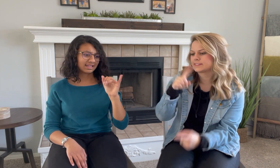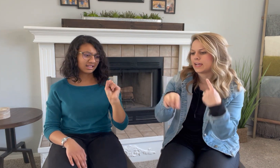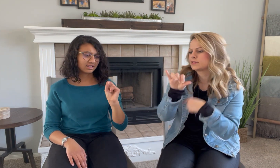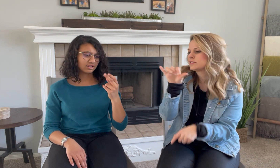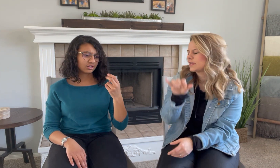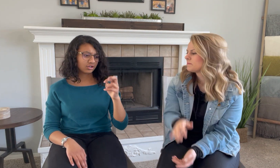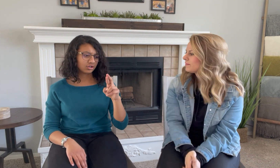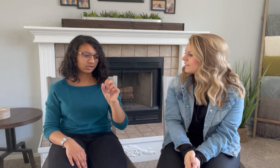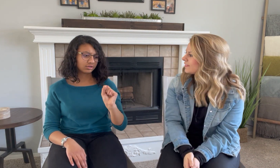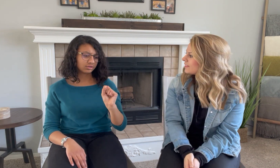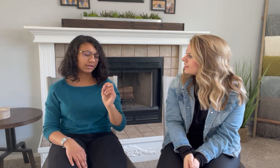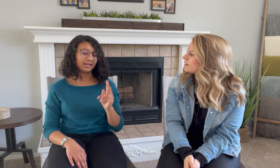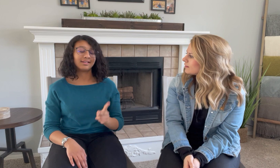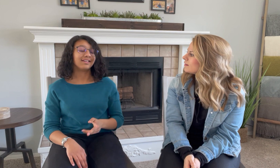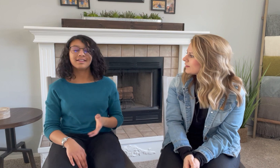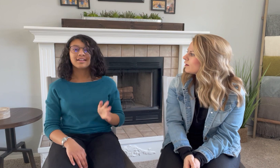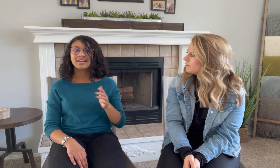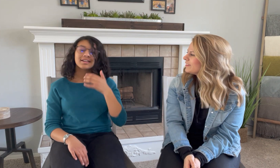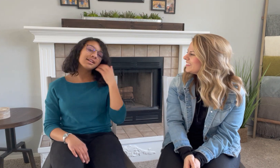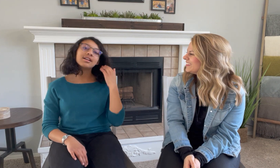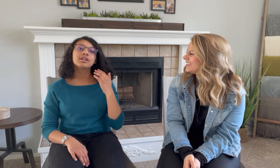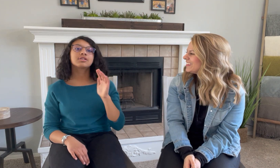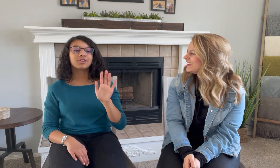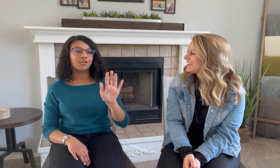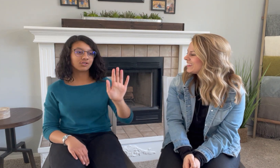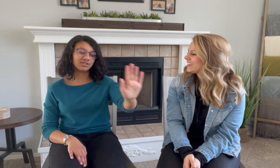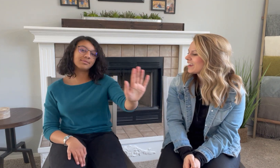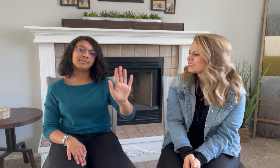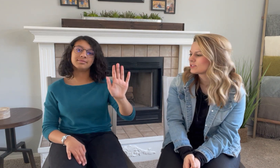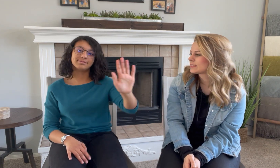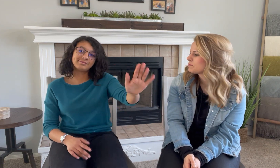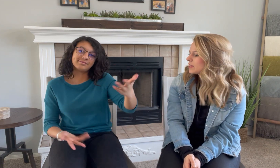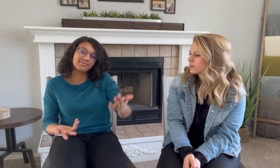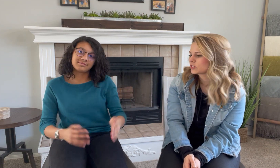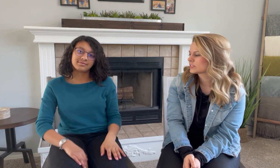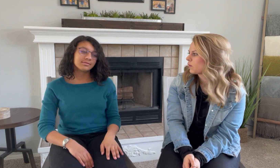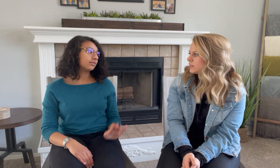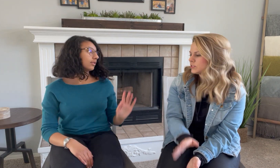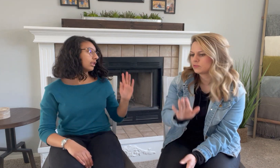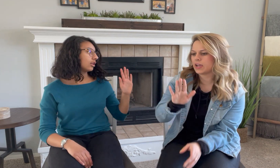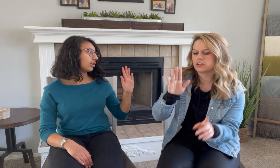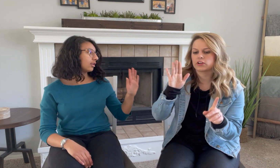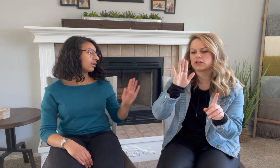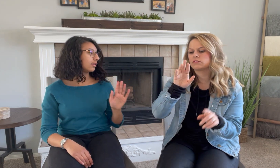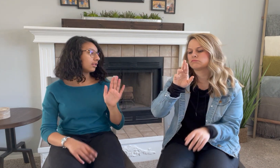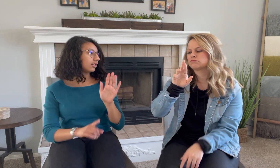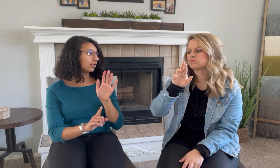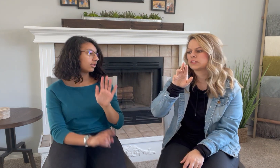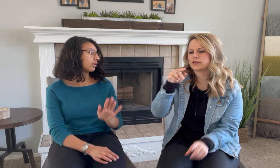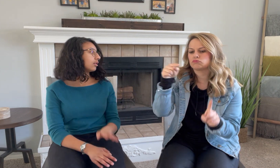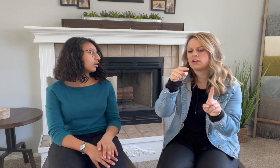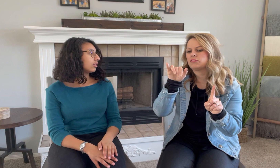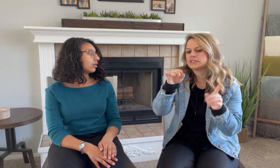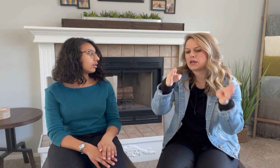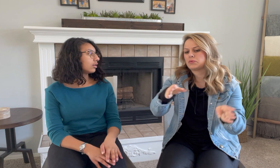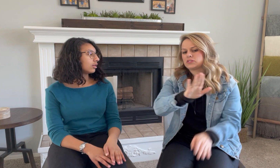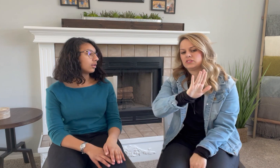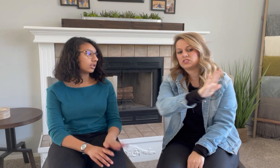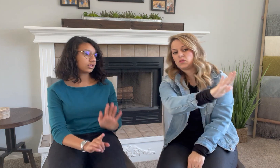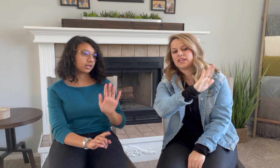sign the same. Yeah. Yeah, so same thing, you're just going to, you're gonna like reference that person. So